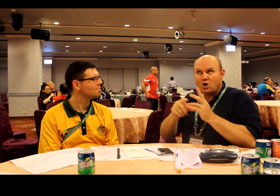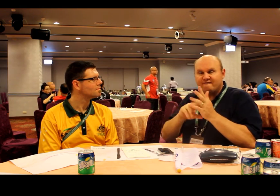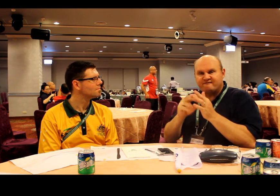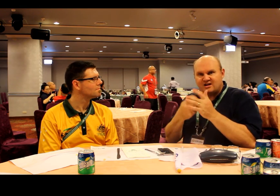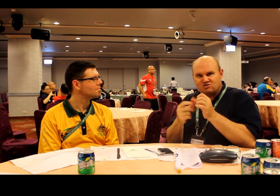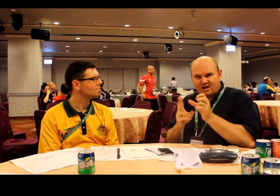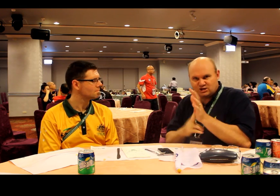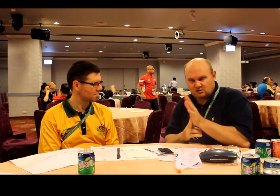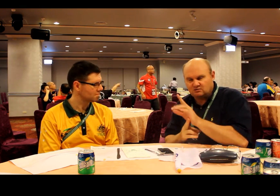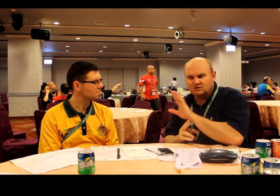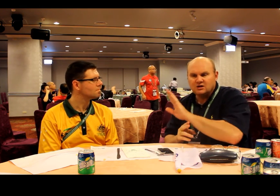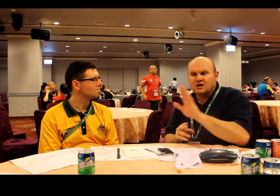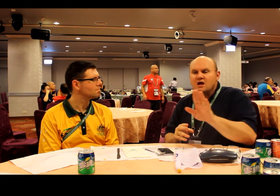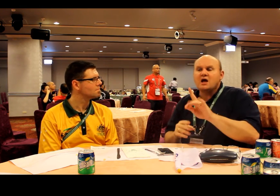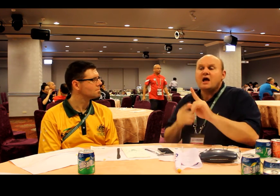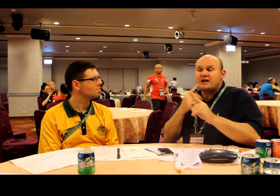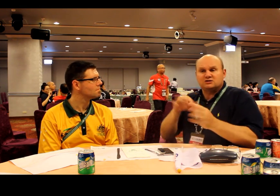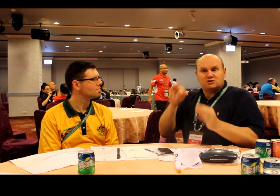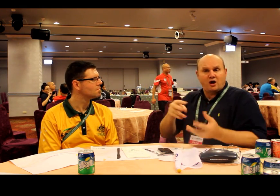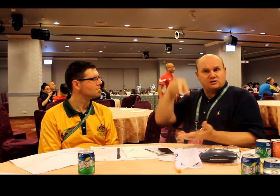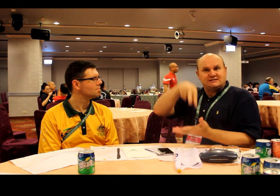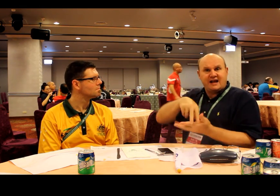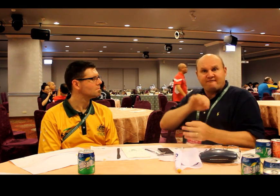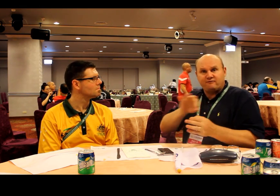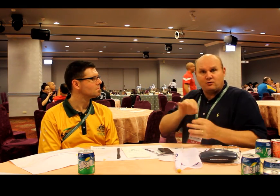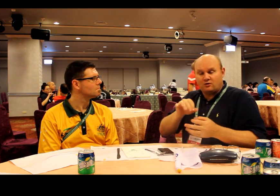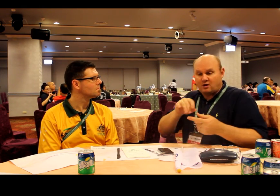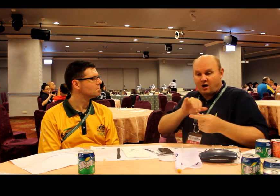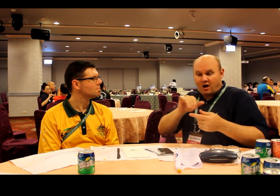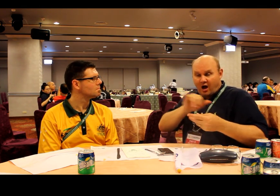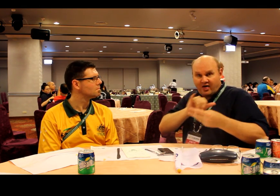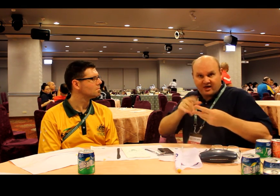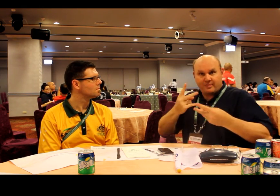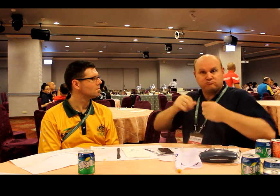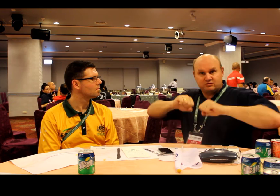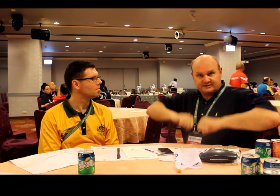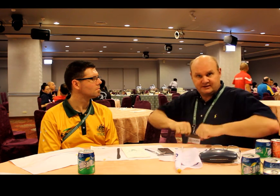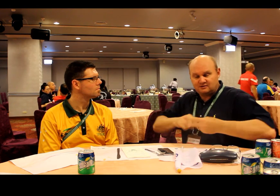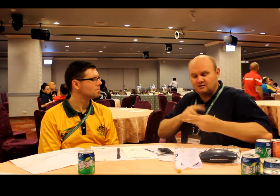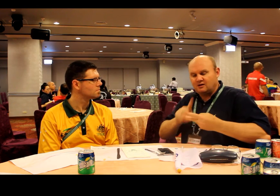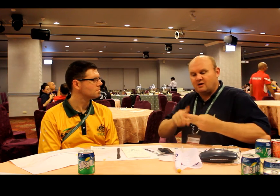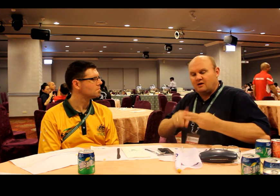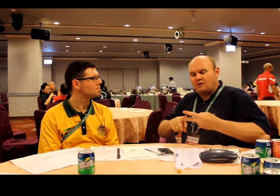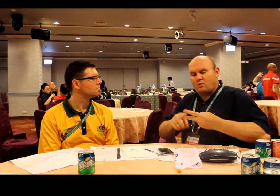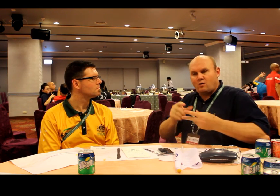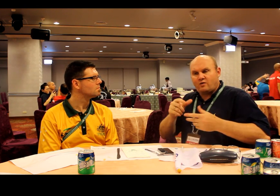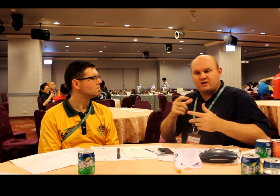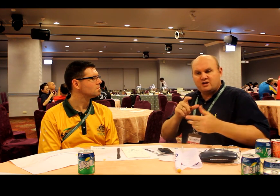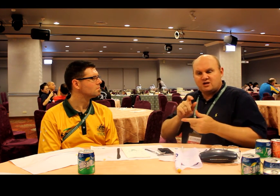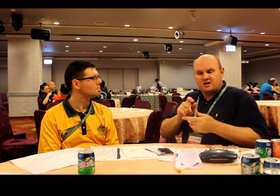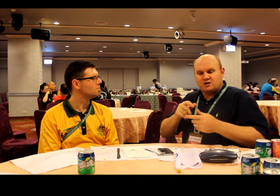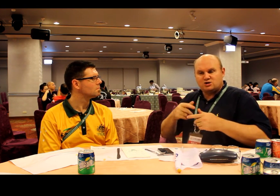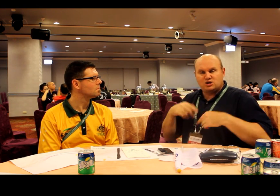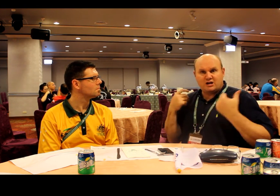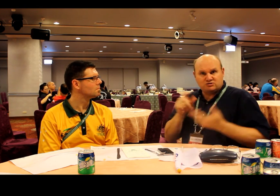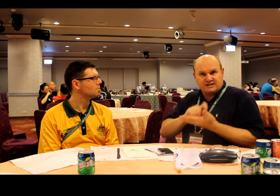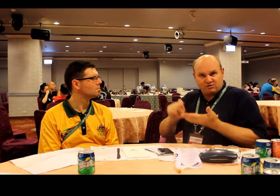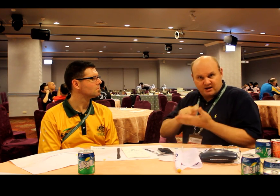Sports Confederation. And he decided to stand for either, well, they were looking at somebody to stand for either the presidency